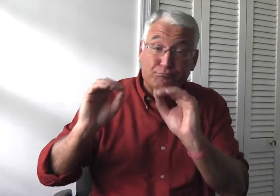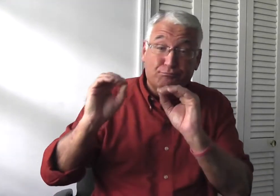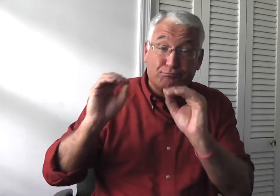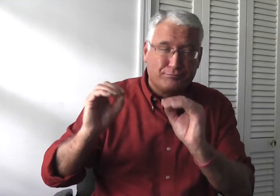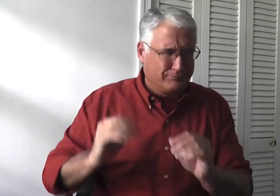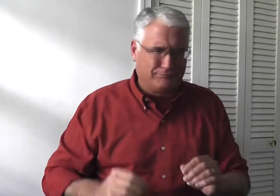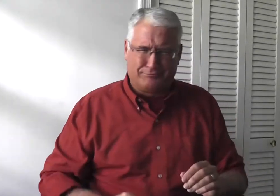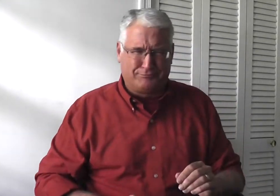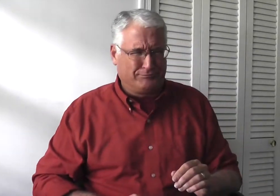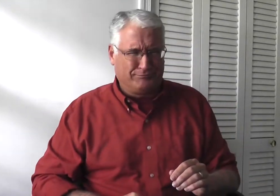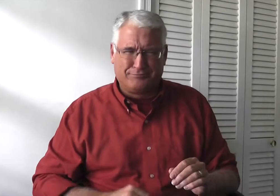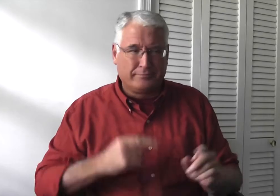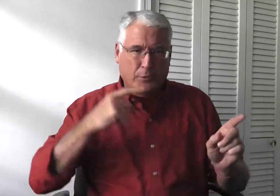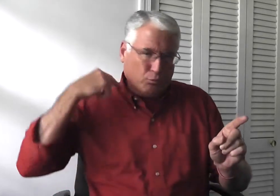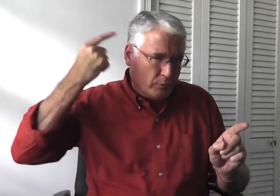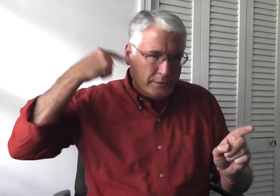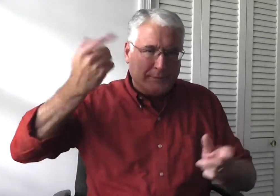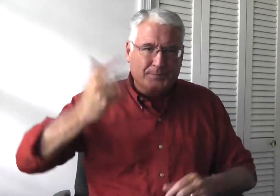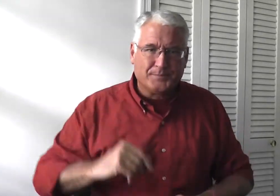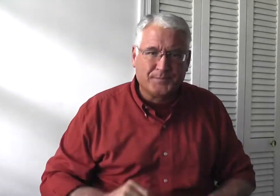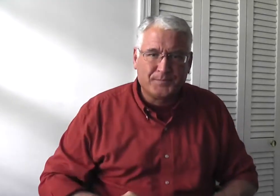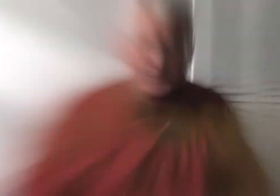like he had teachings of a man. They